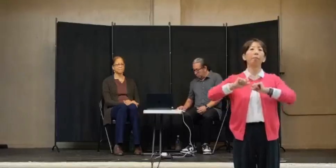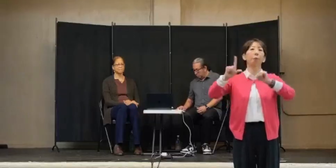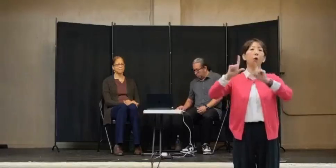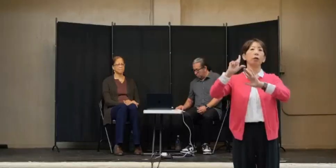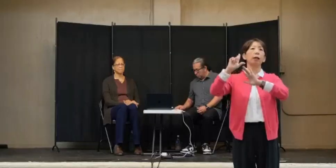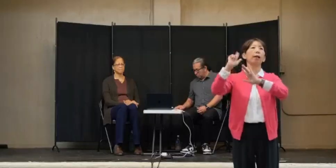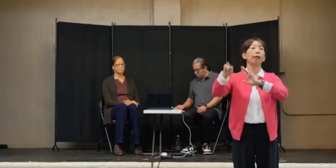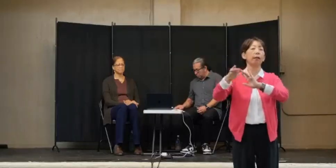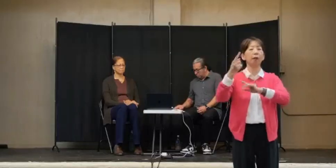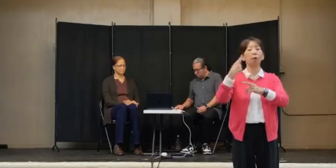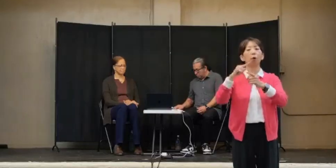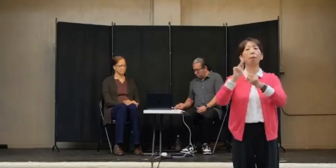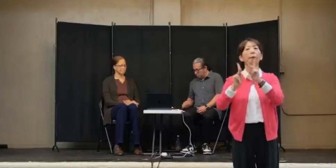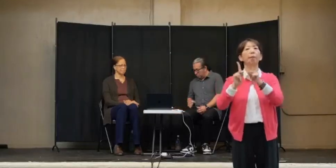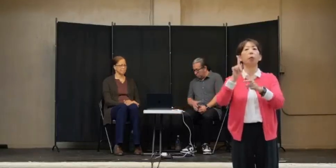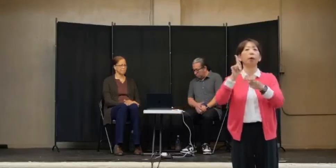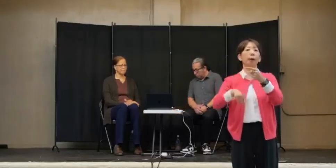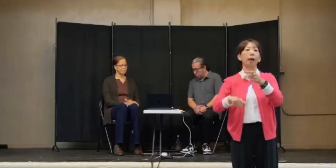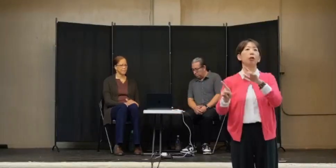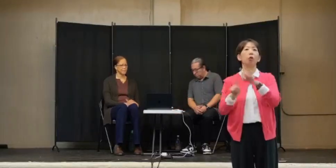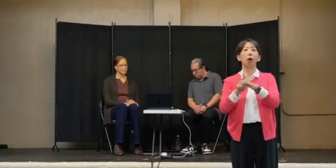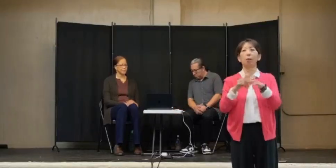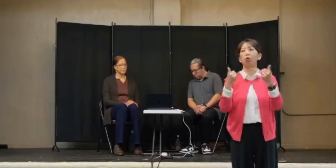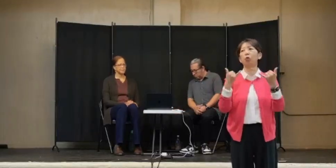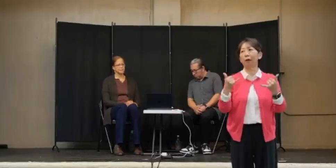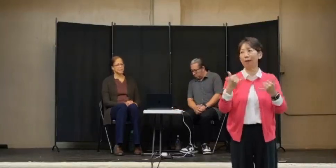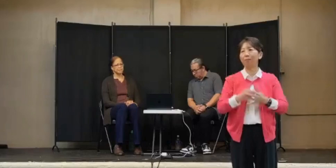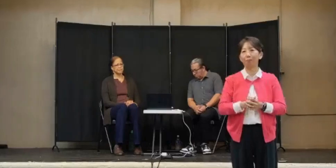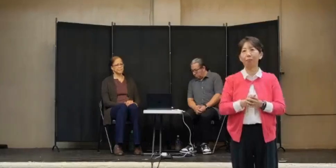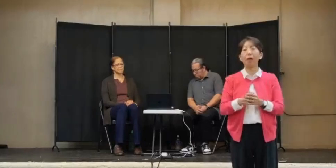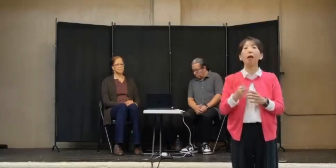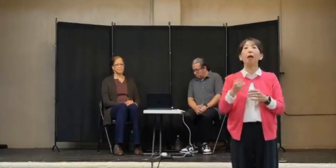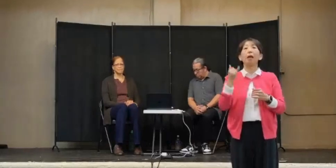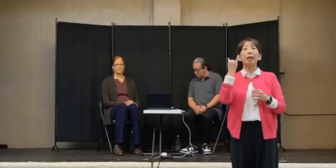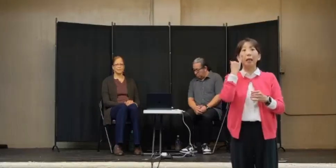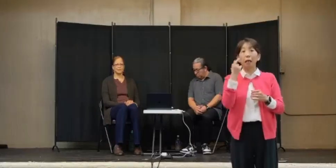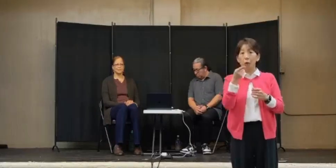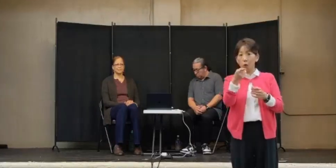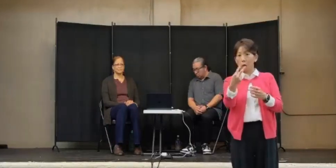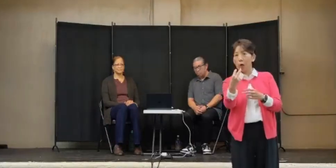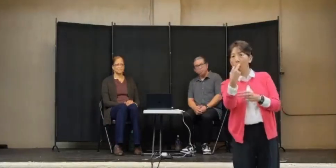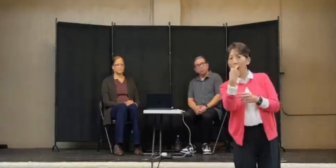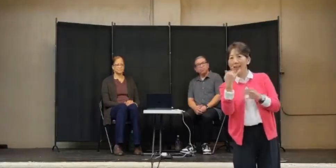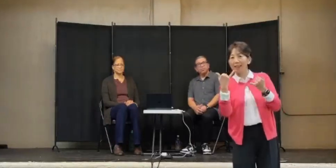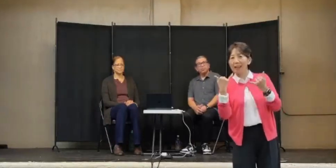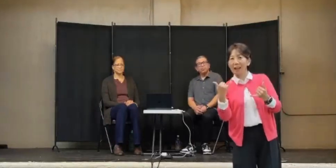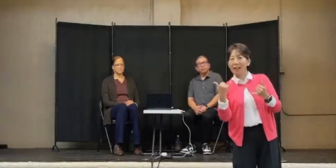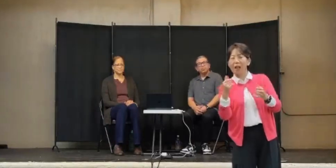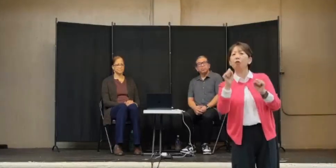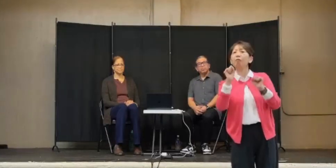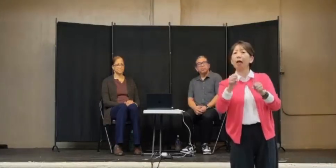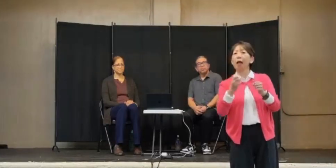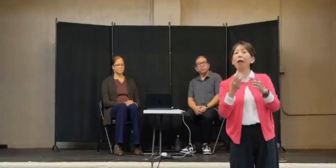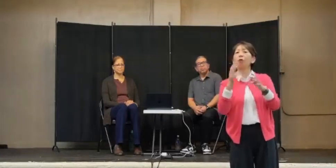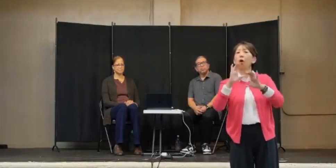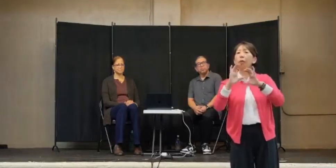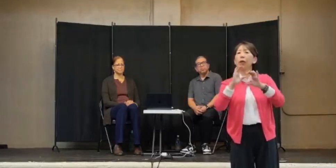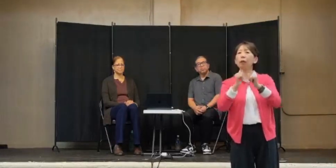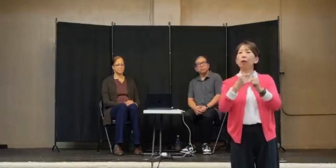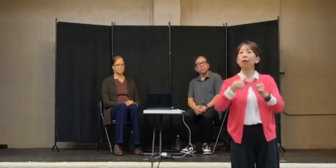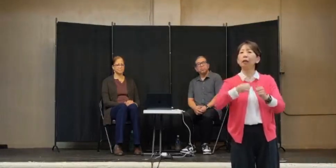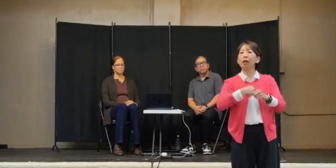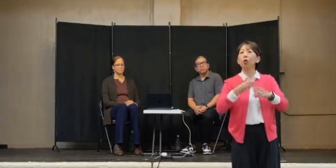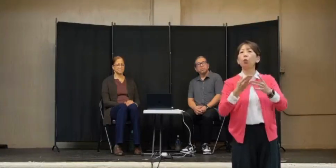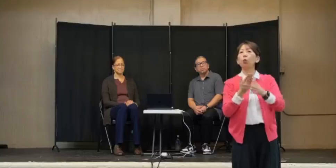And this workshop will be posted later, so the people who are unable to attend this morning can see the workshop